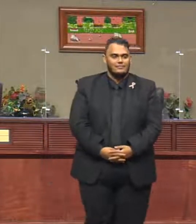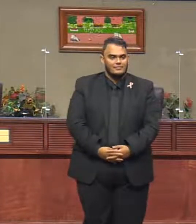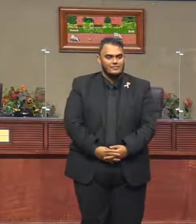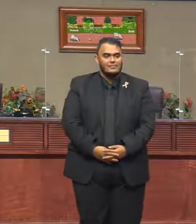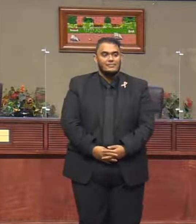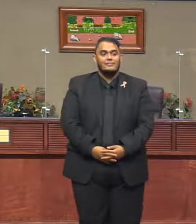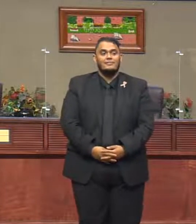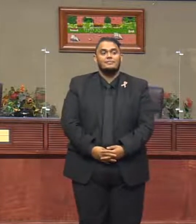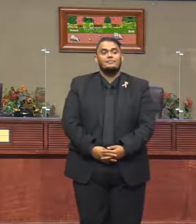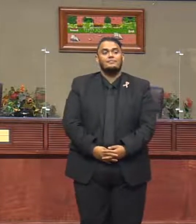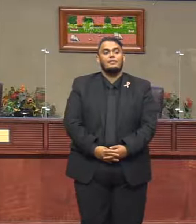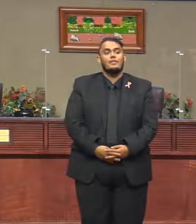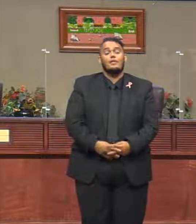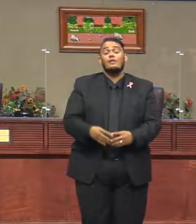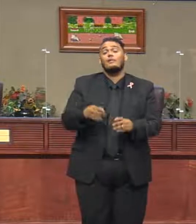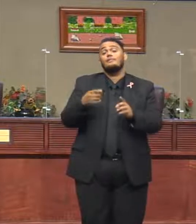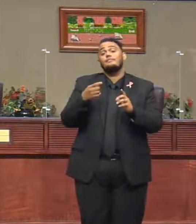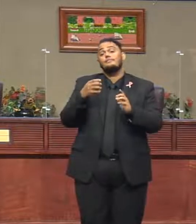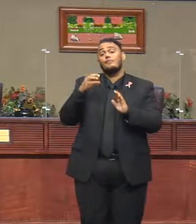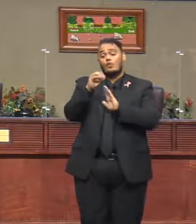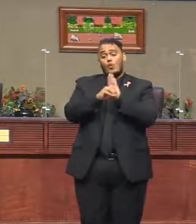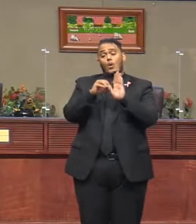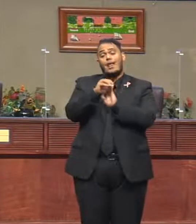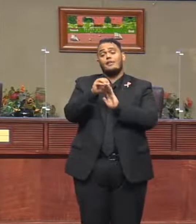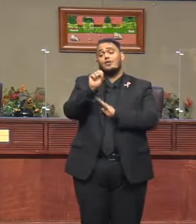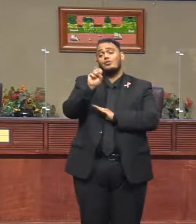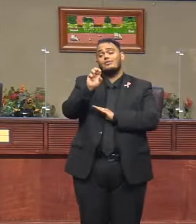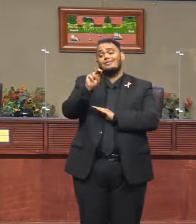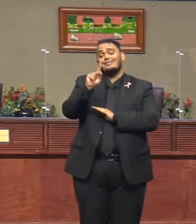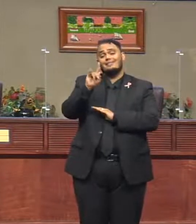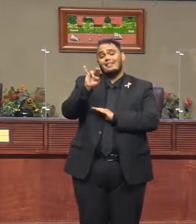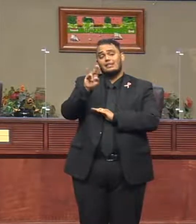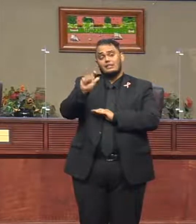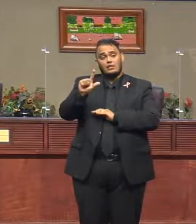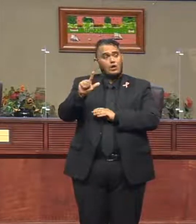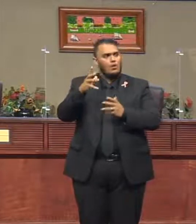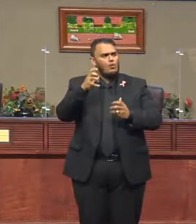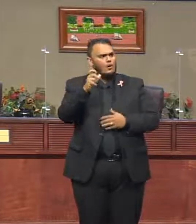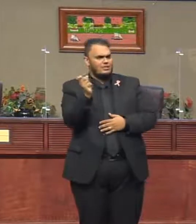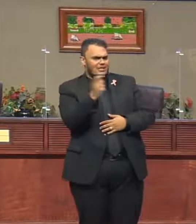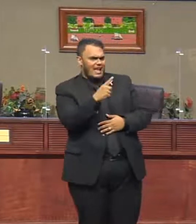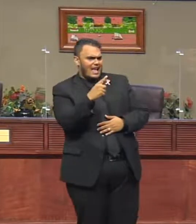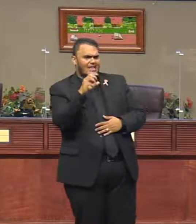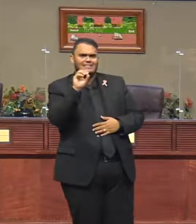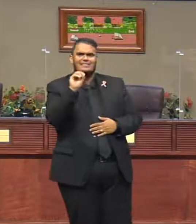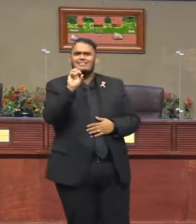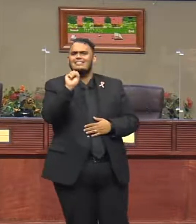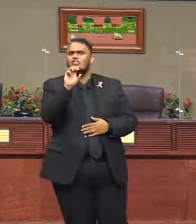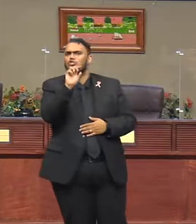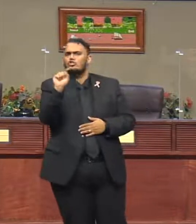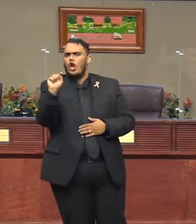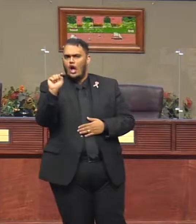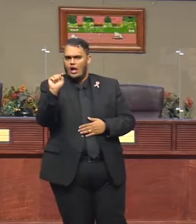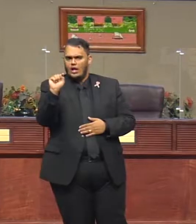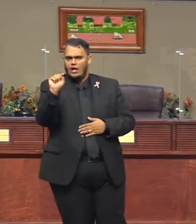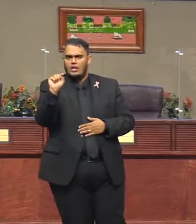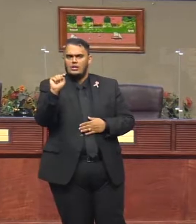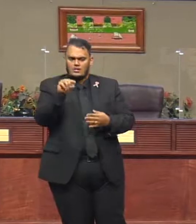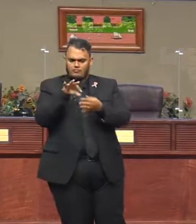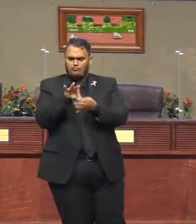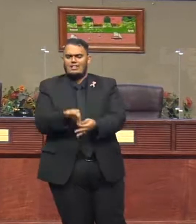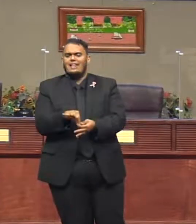Steve Hudak from the Orlando Sentinel. If I could ask a question of Scott. Sure. Involving the